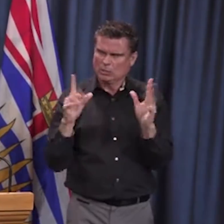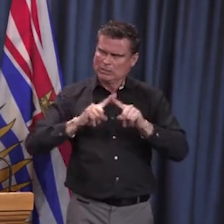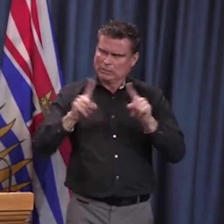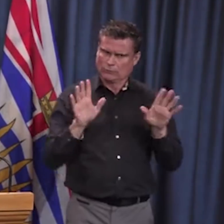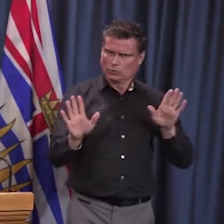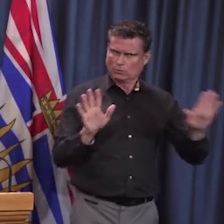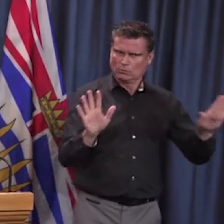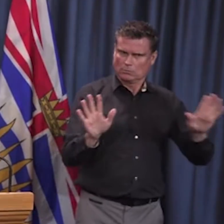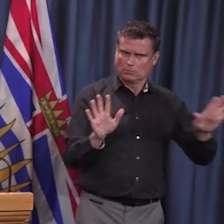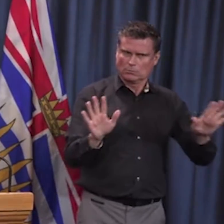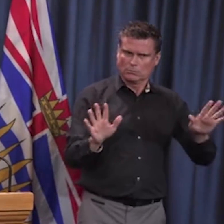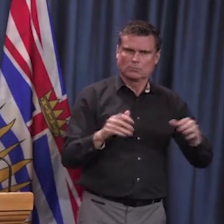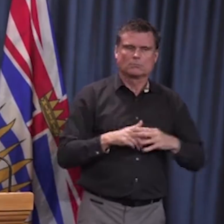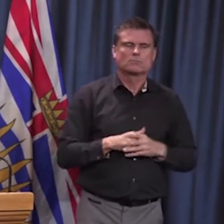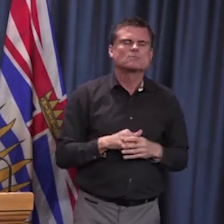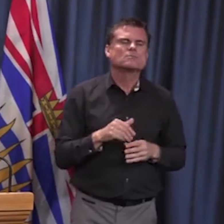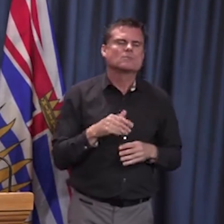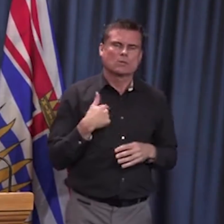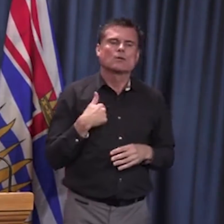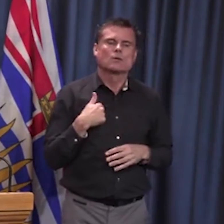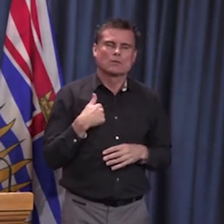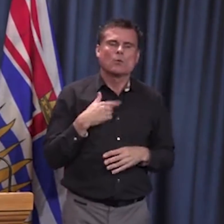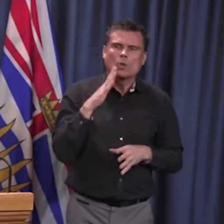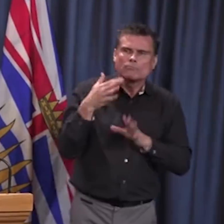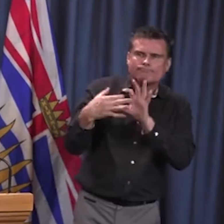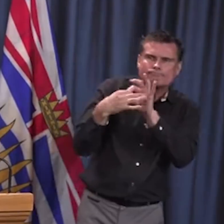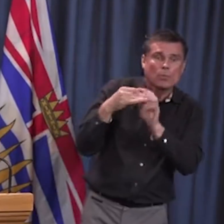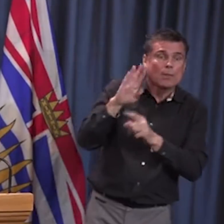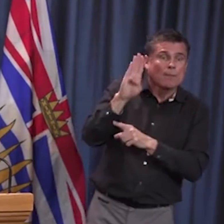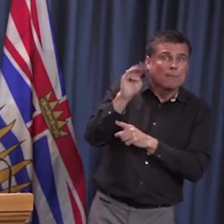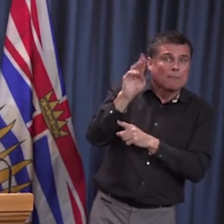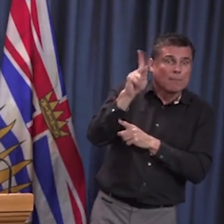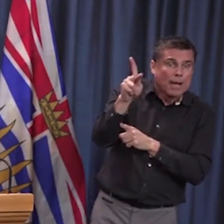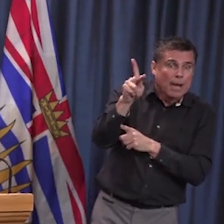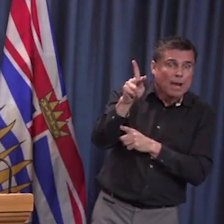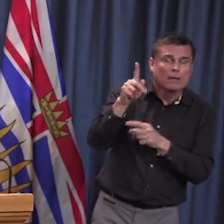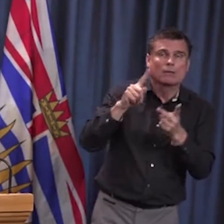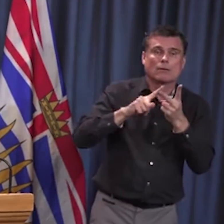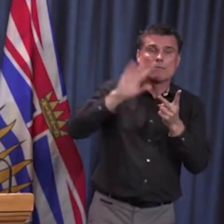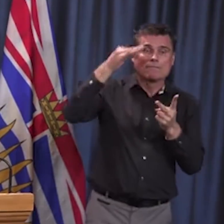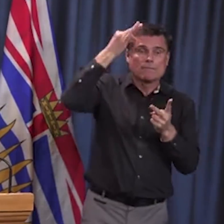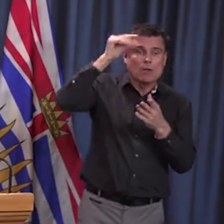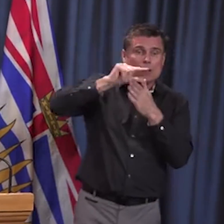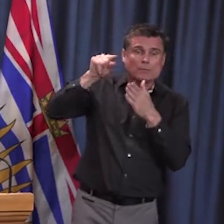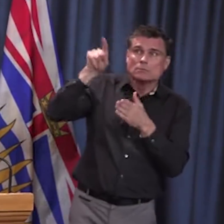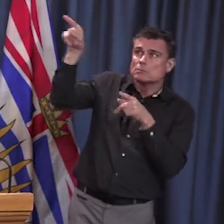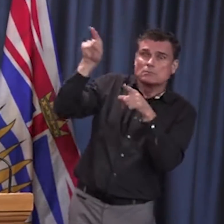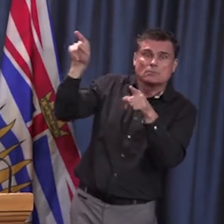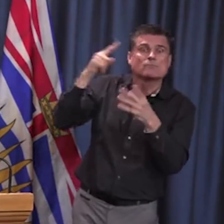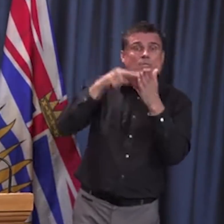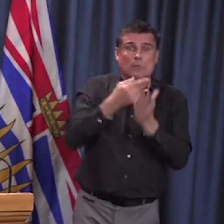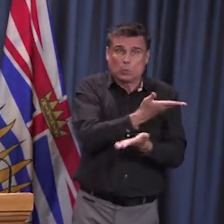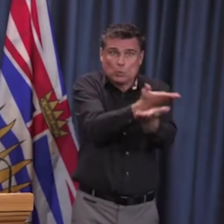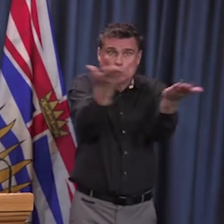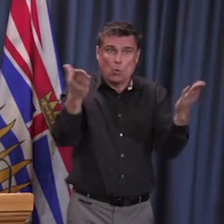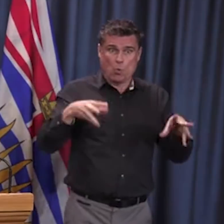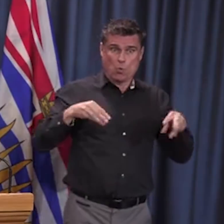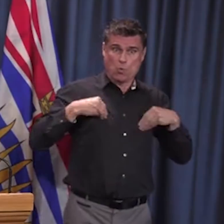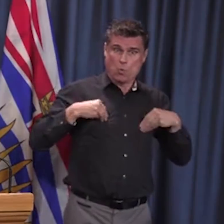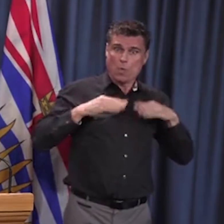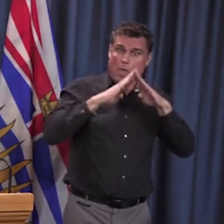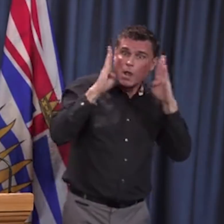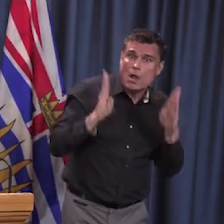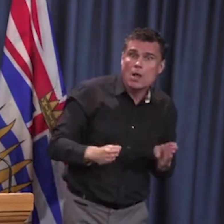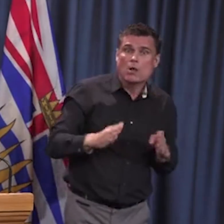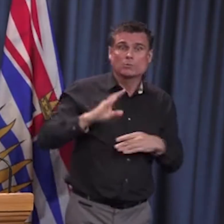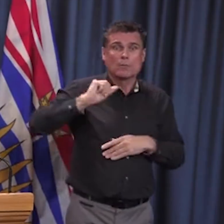and the federal government to ensure on the mortgage side that relief is there. I know that there are still issues to be resolved,